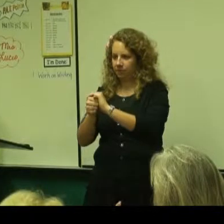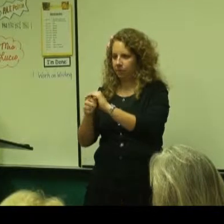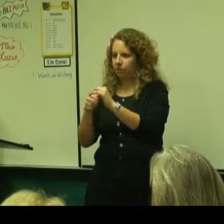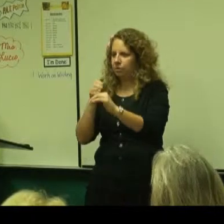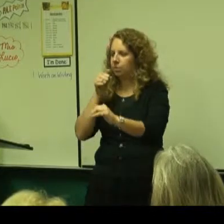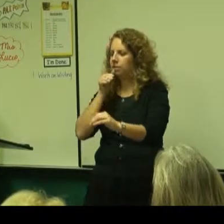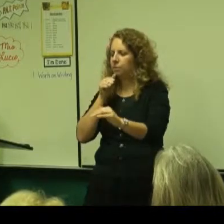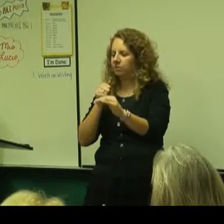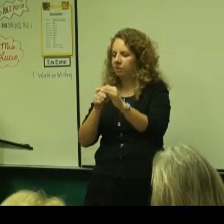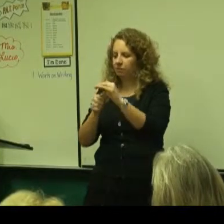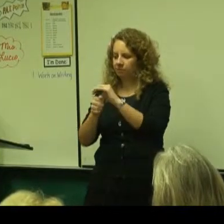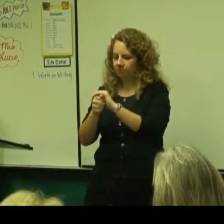Close that.